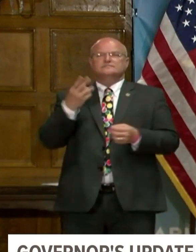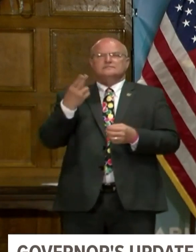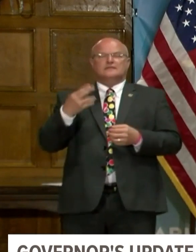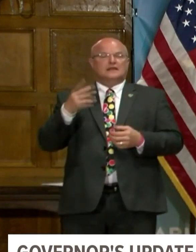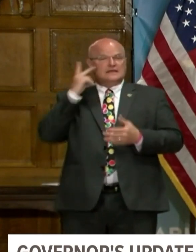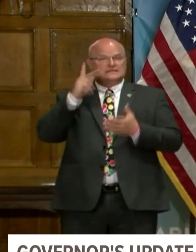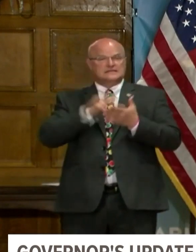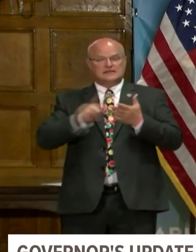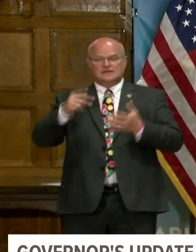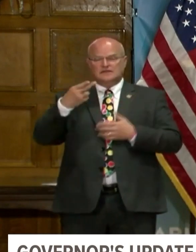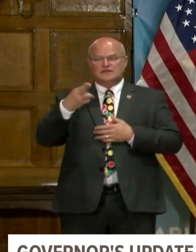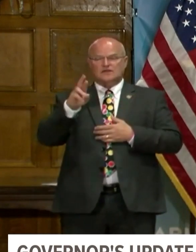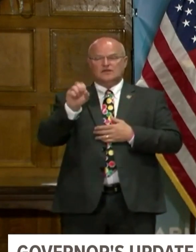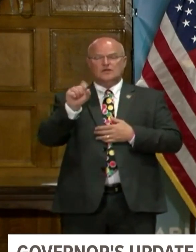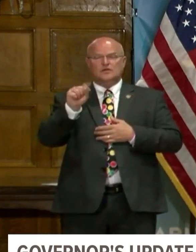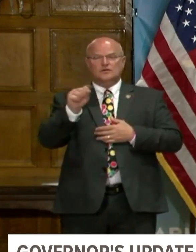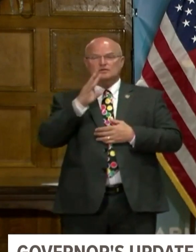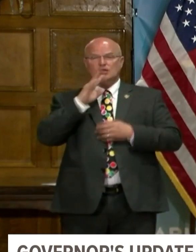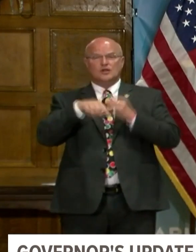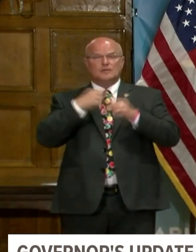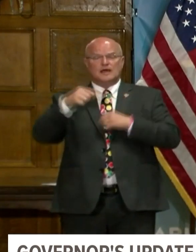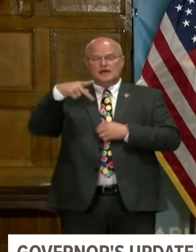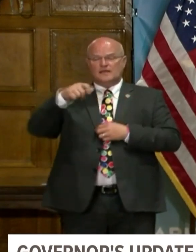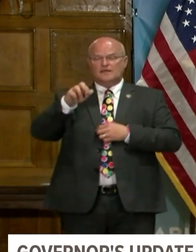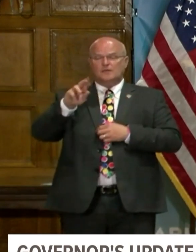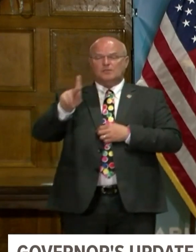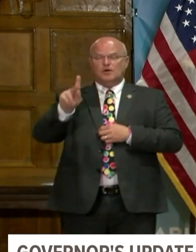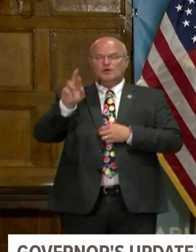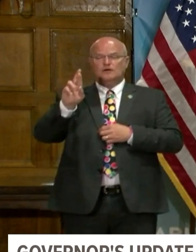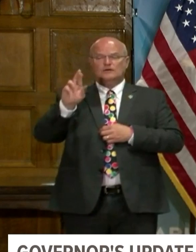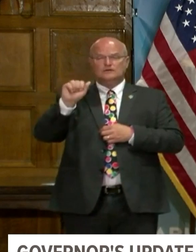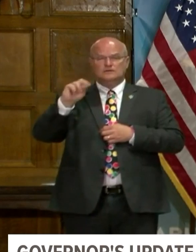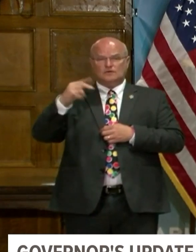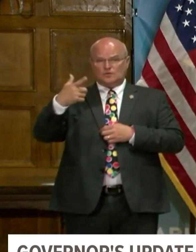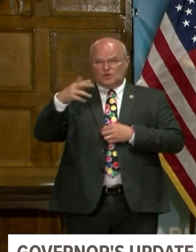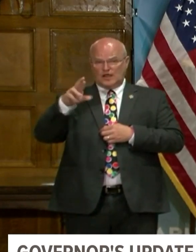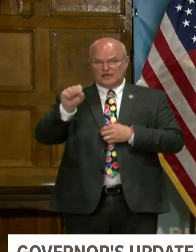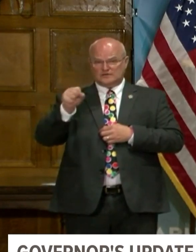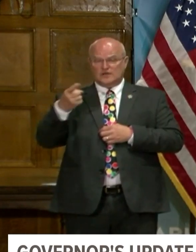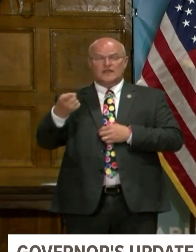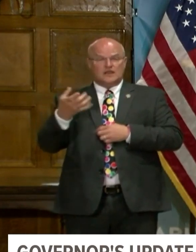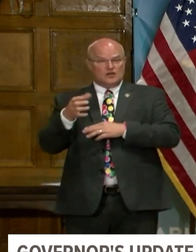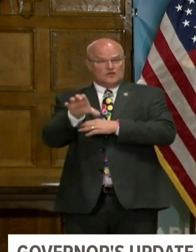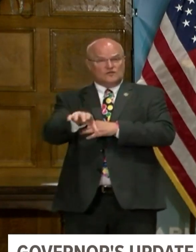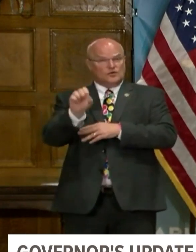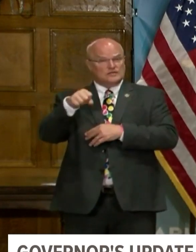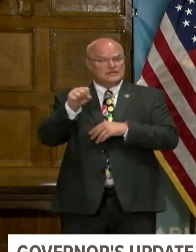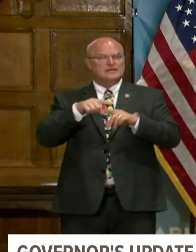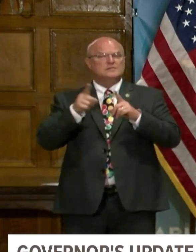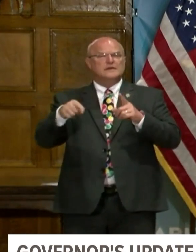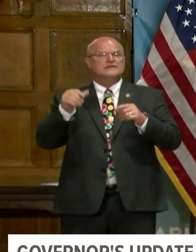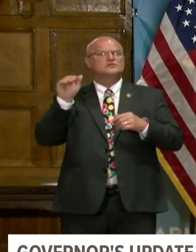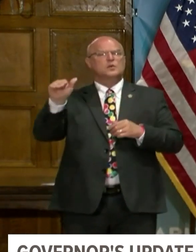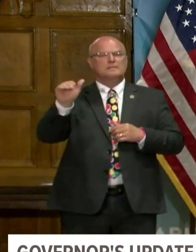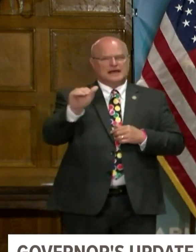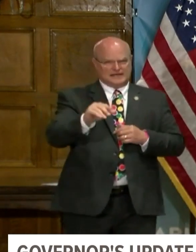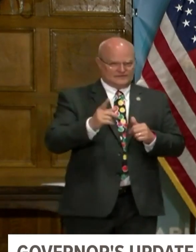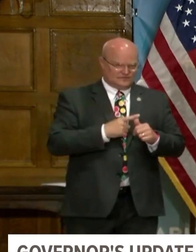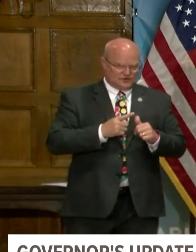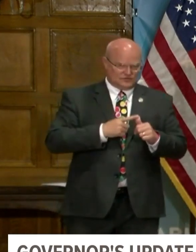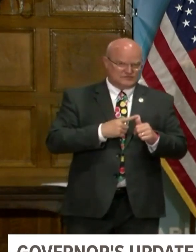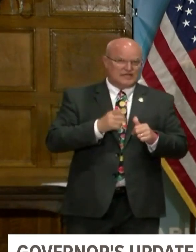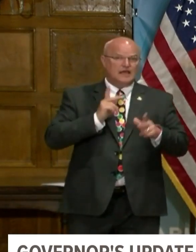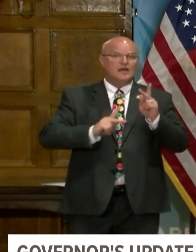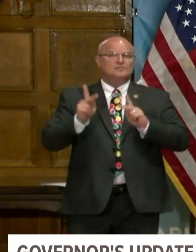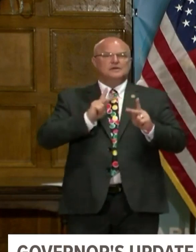and Secretary Hurst talked about the park rangers. They're there to enforce, but first of all, they're there to remind.